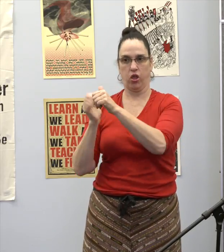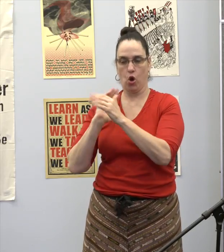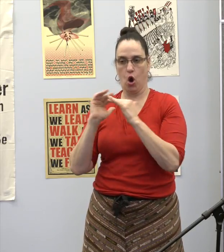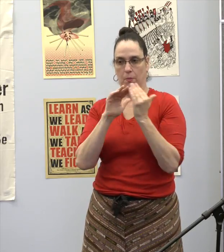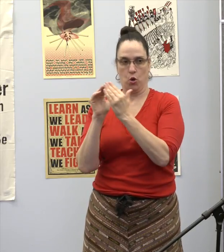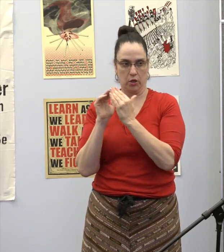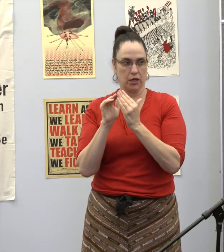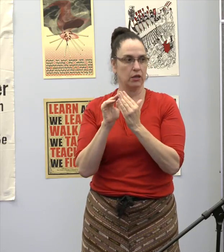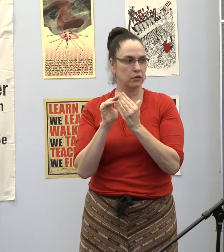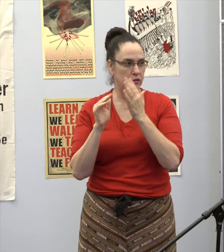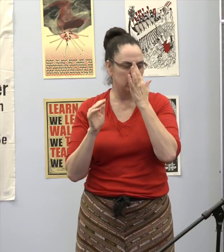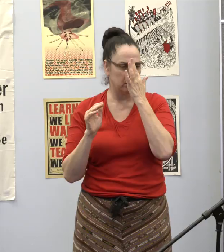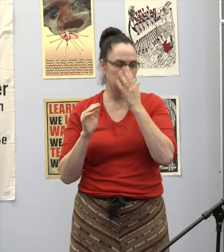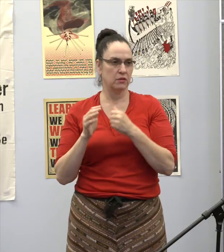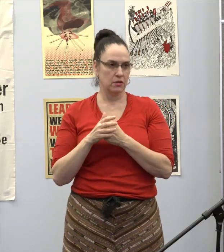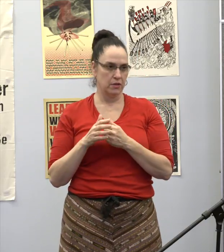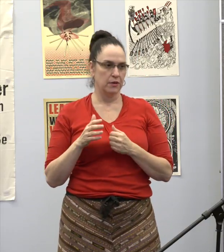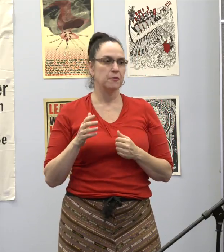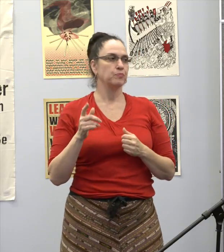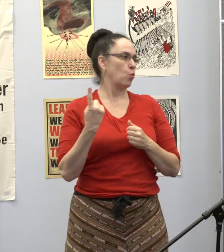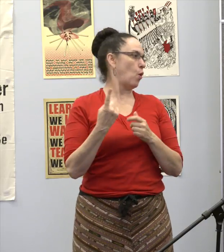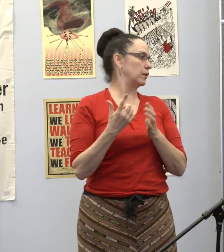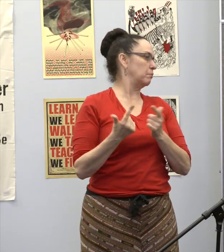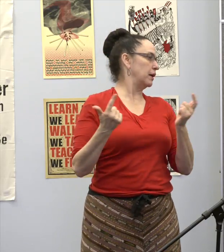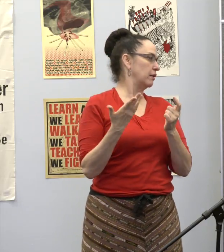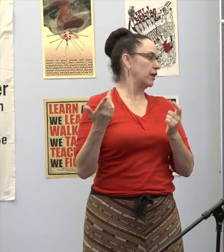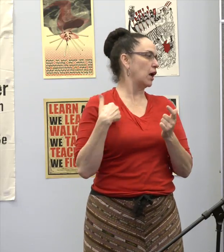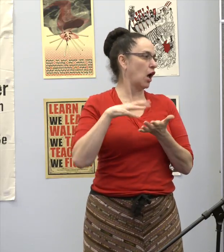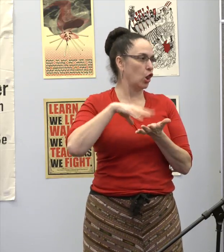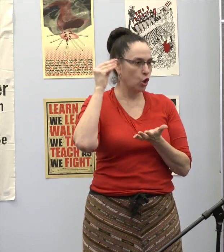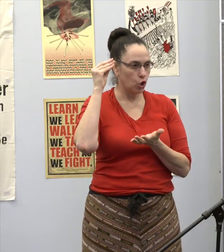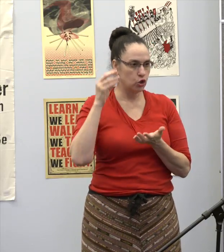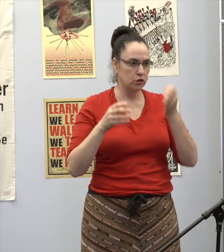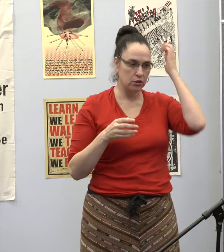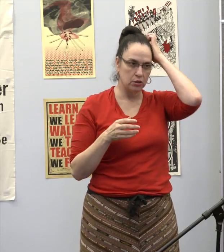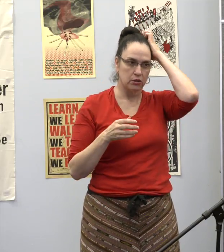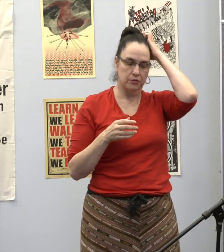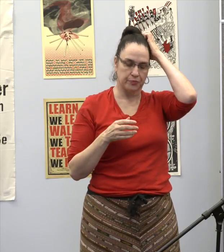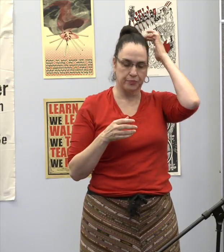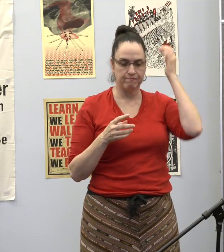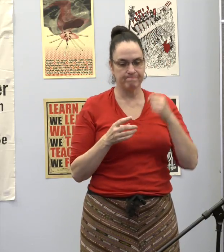with you about, and a big lesson that we've learned, is that we